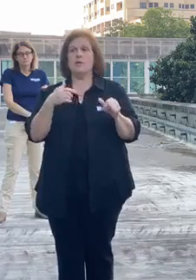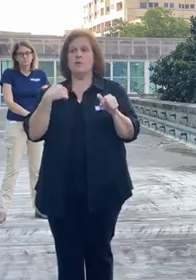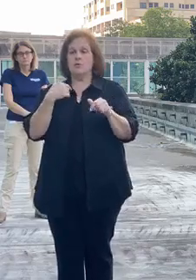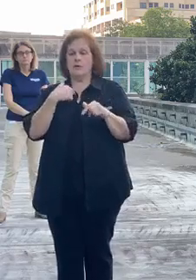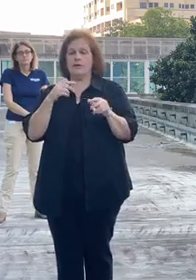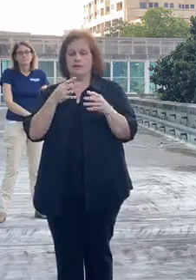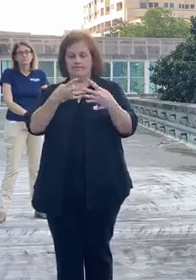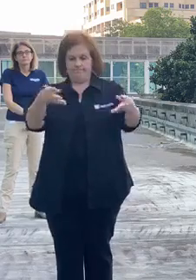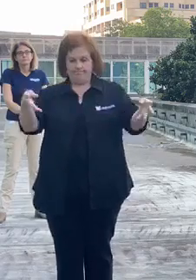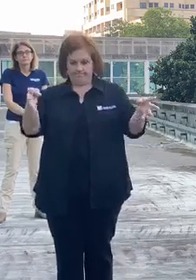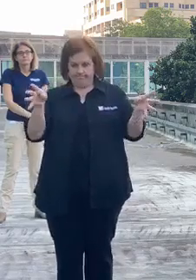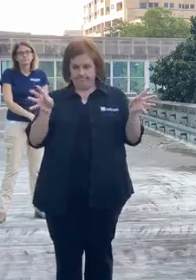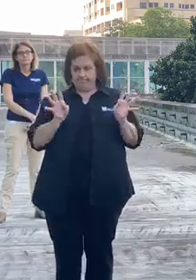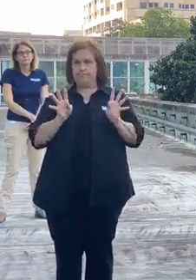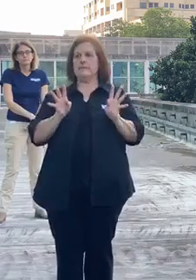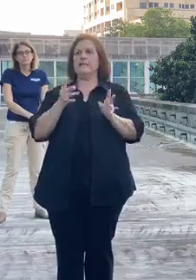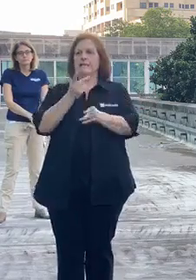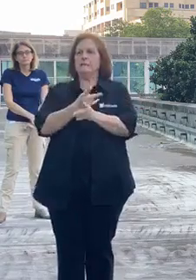erected privacy fence,